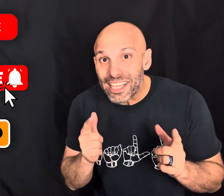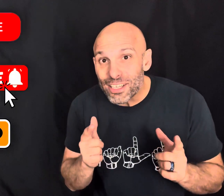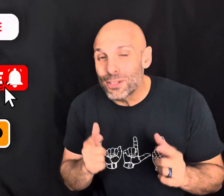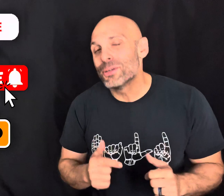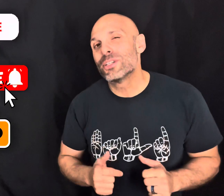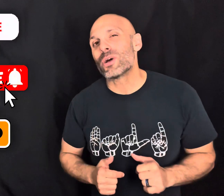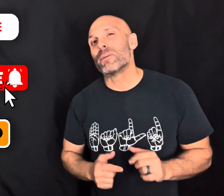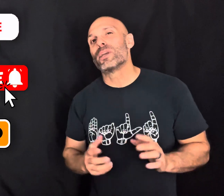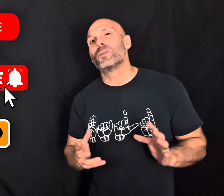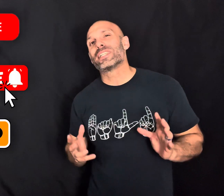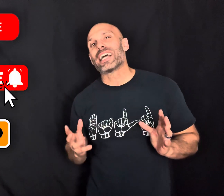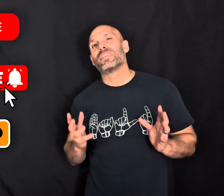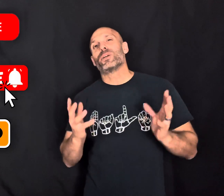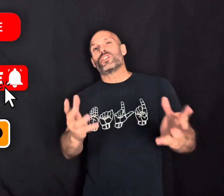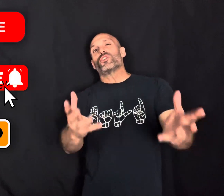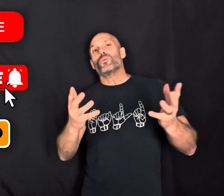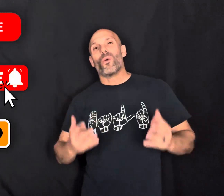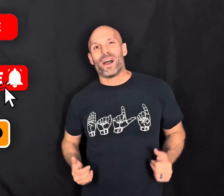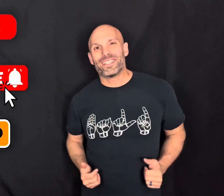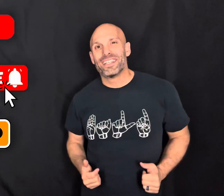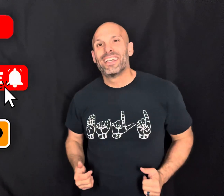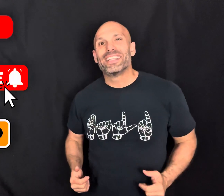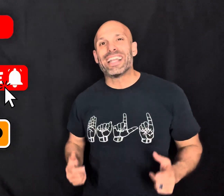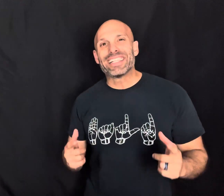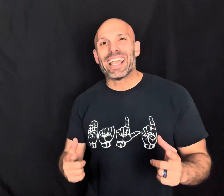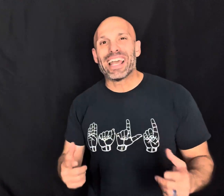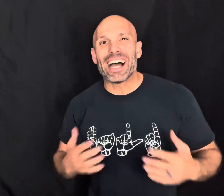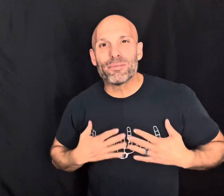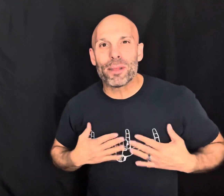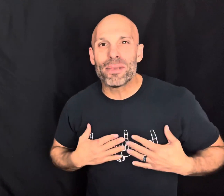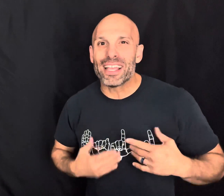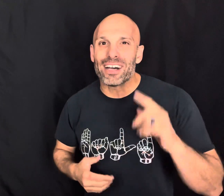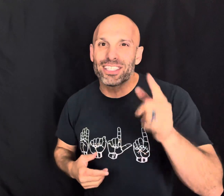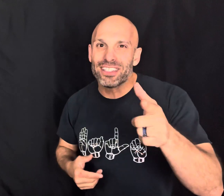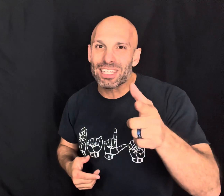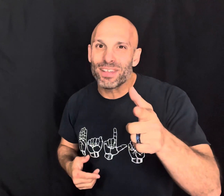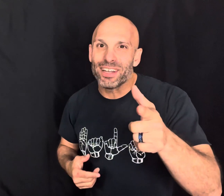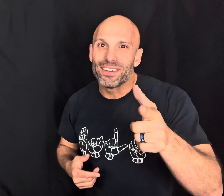like you so I can bring you exactly what you want. Thanks again. I'm JP. I'll see you next video.